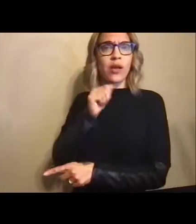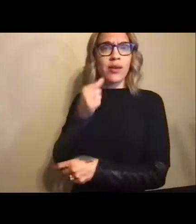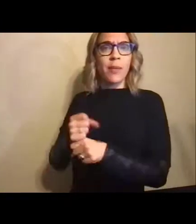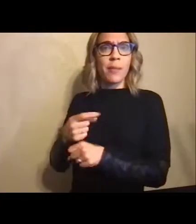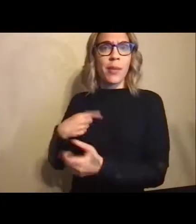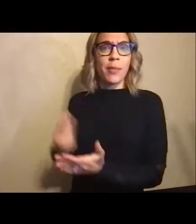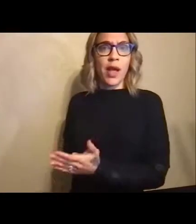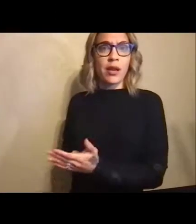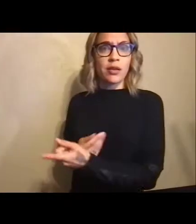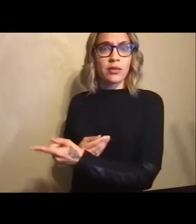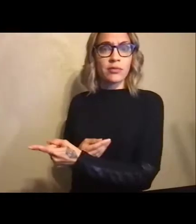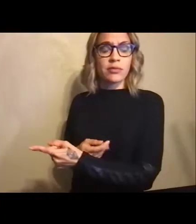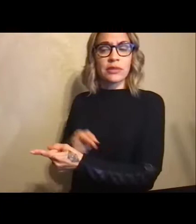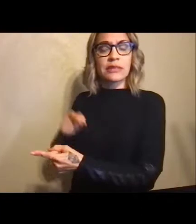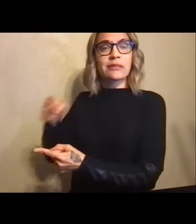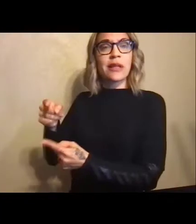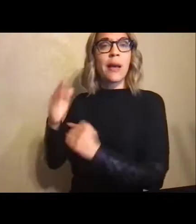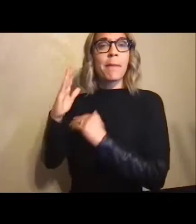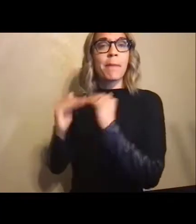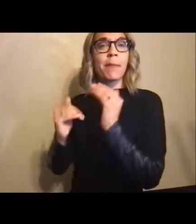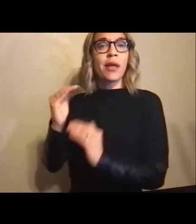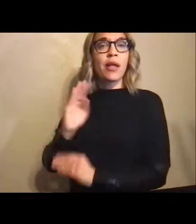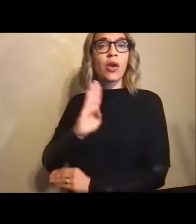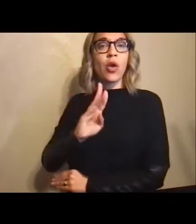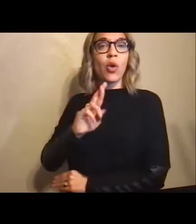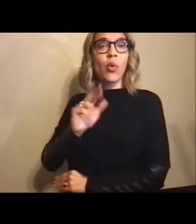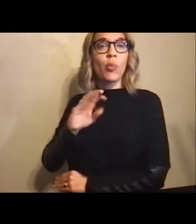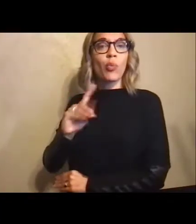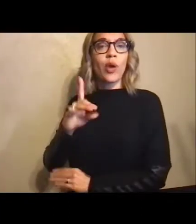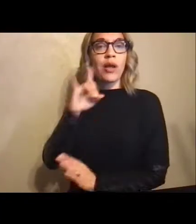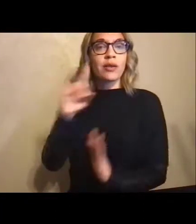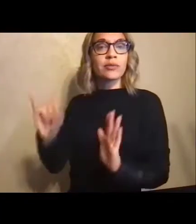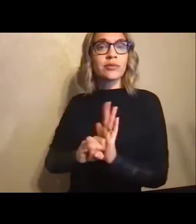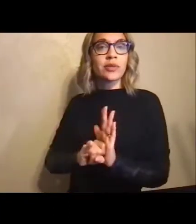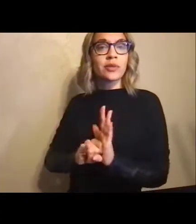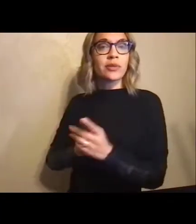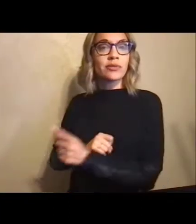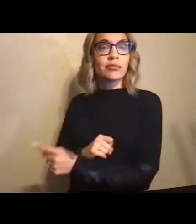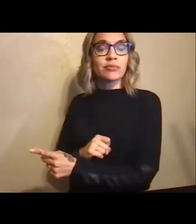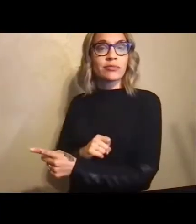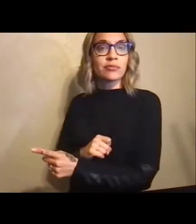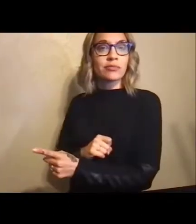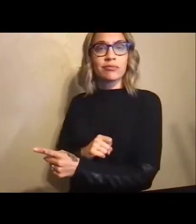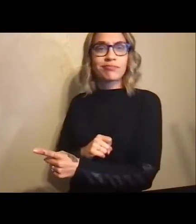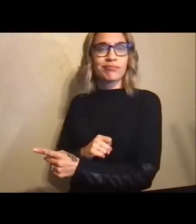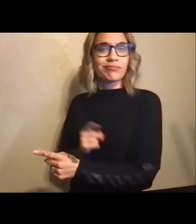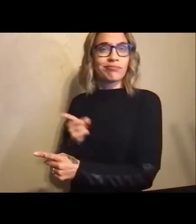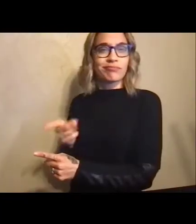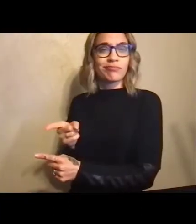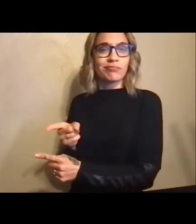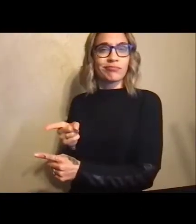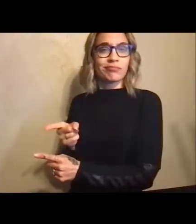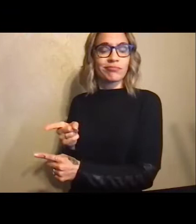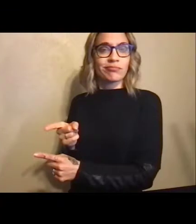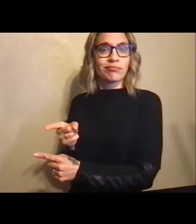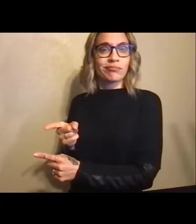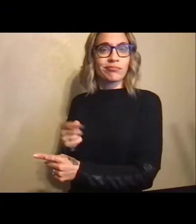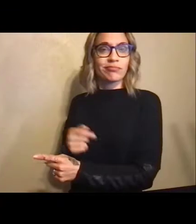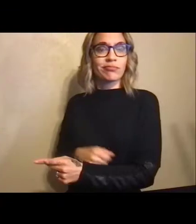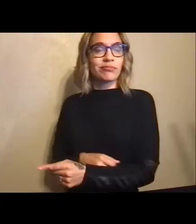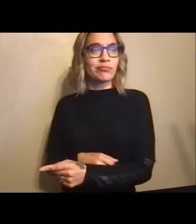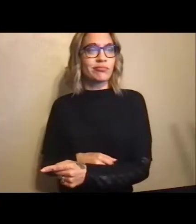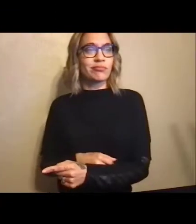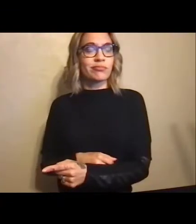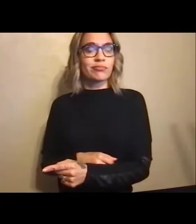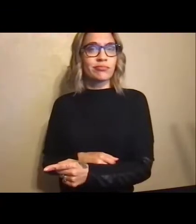In order to make money, I'm going to need to meet with my vendors. My social media pages are more